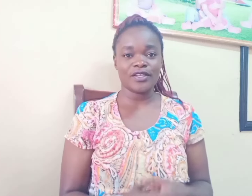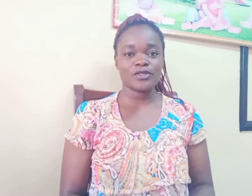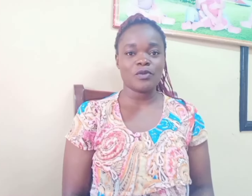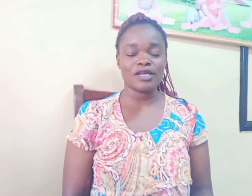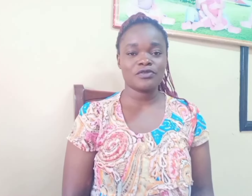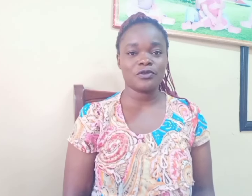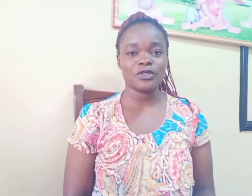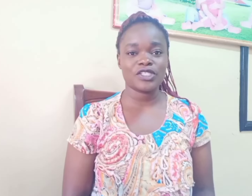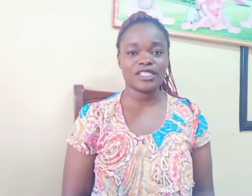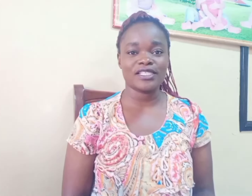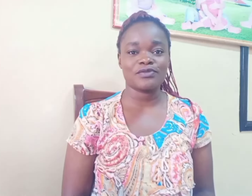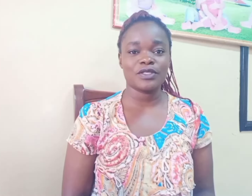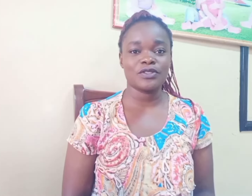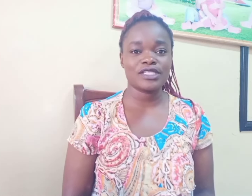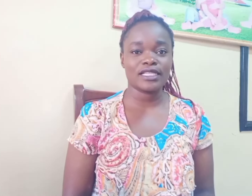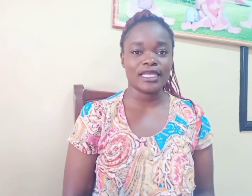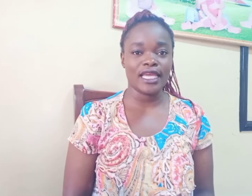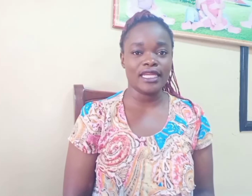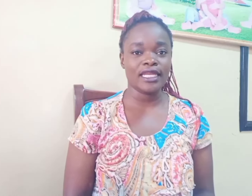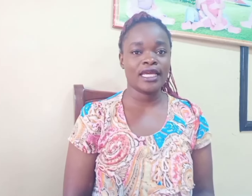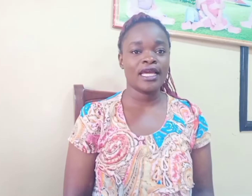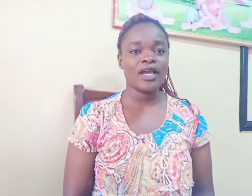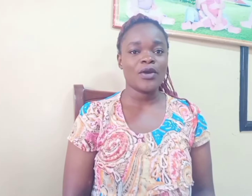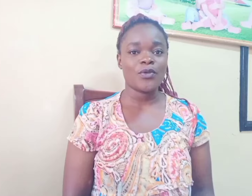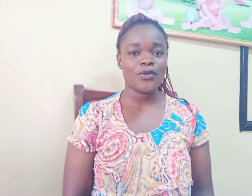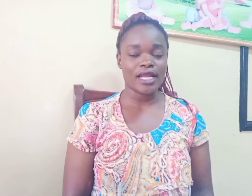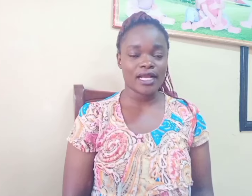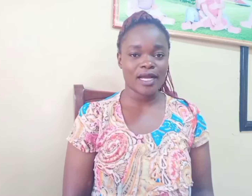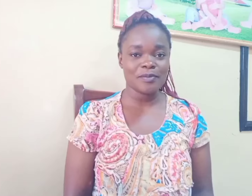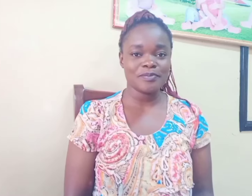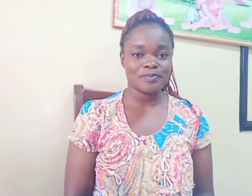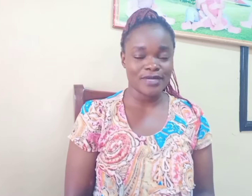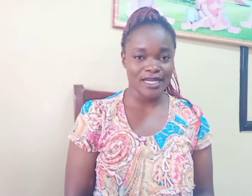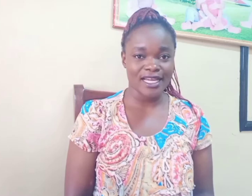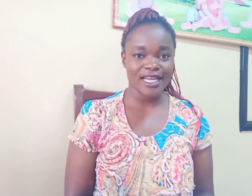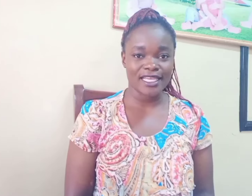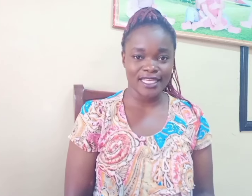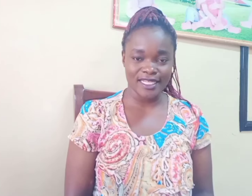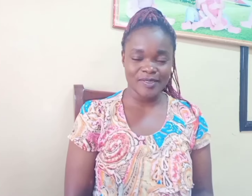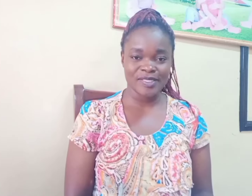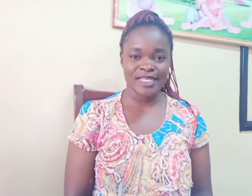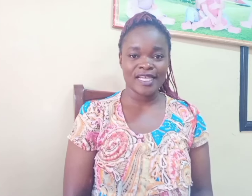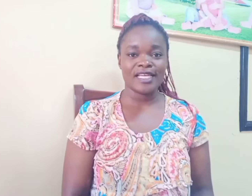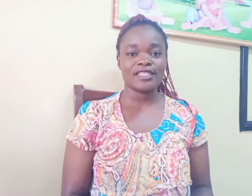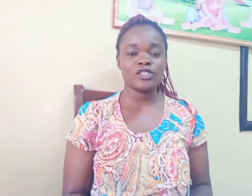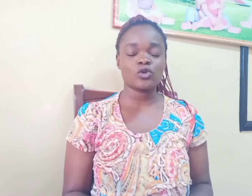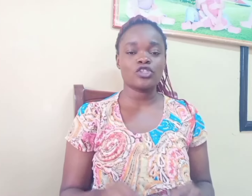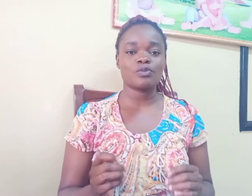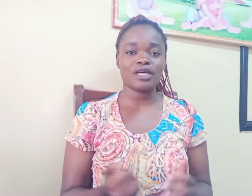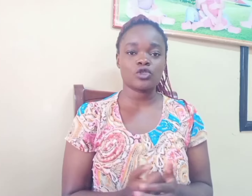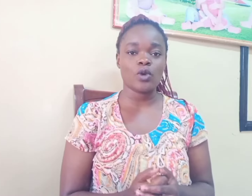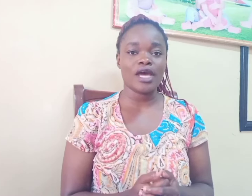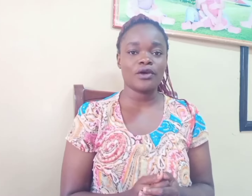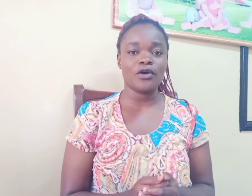Thank you so much for watching this video till the end. Welcome back again. This was part one